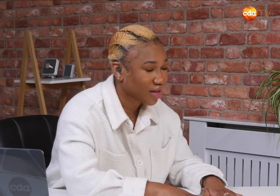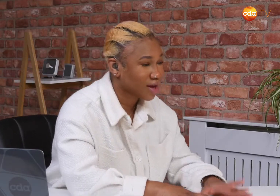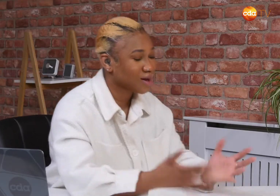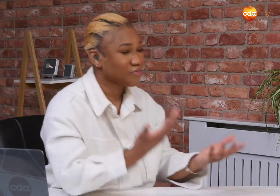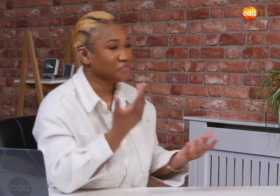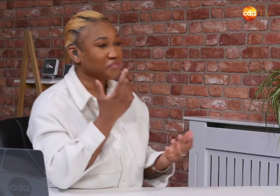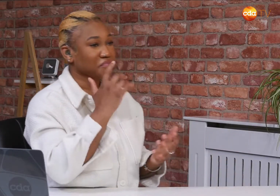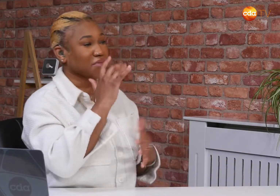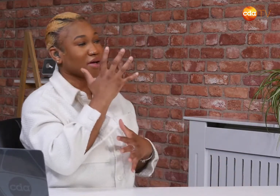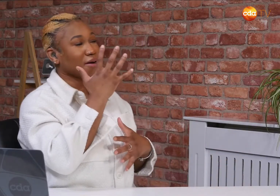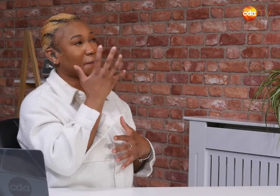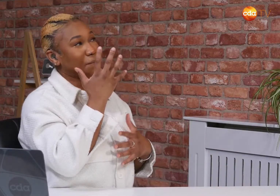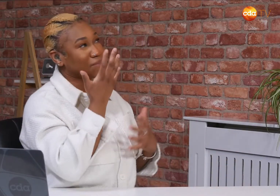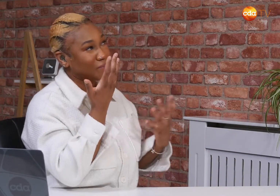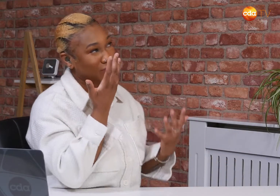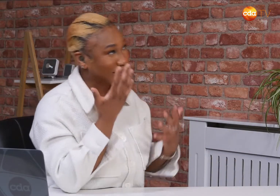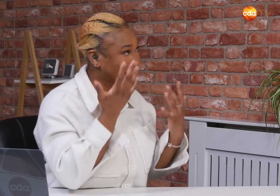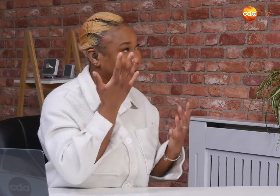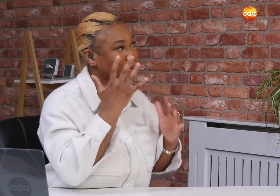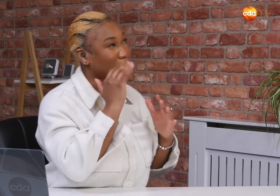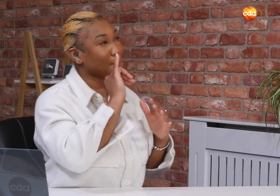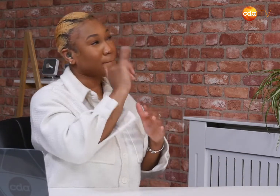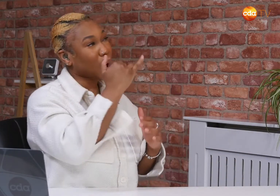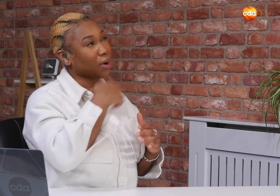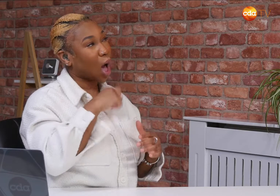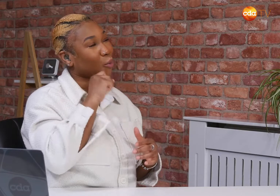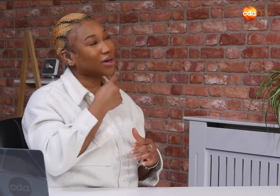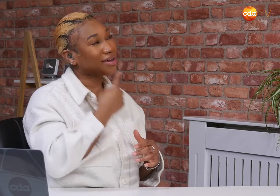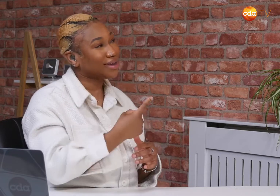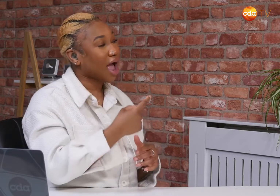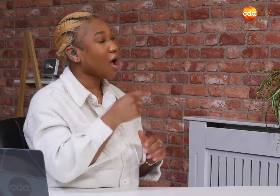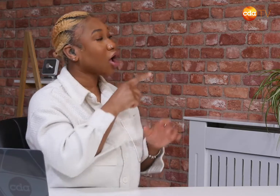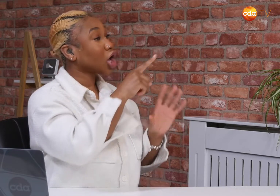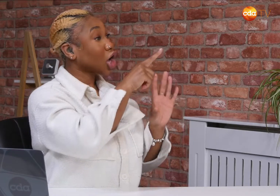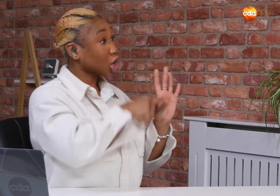Oh, amazing. So, also,